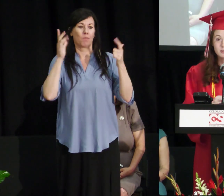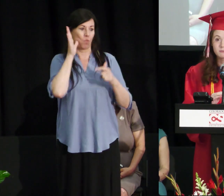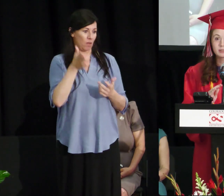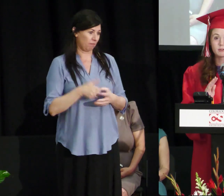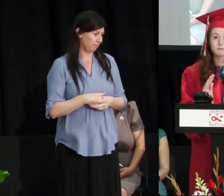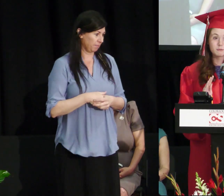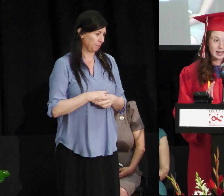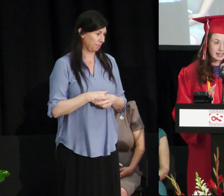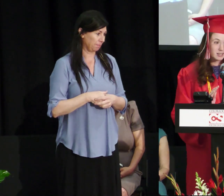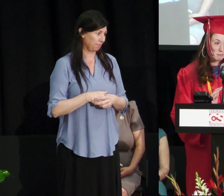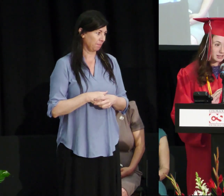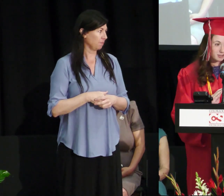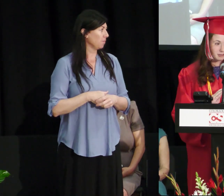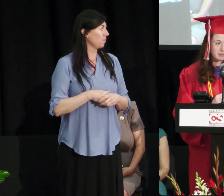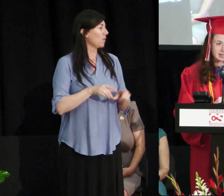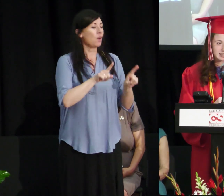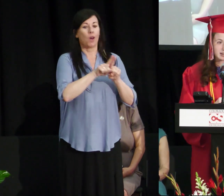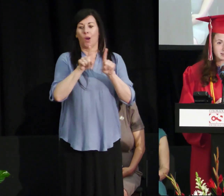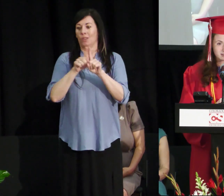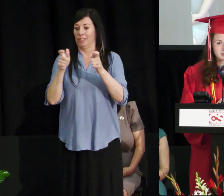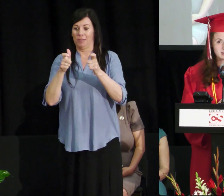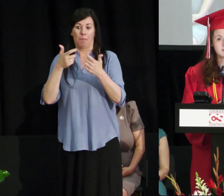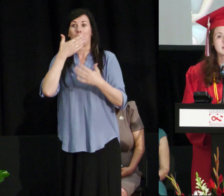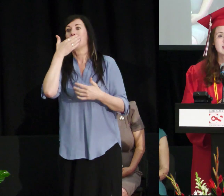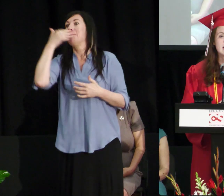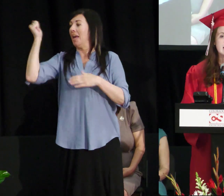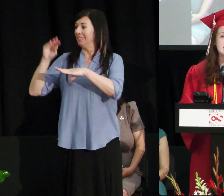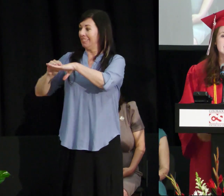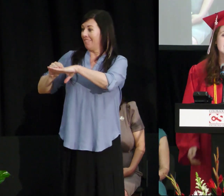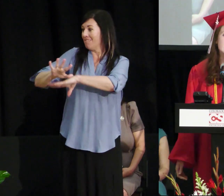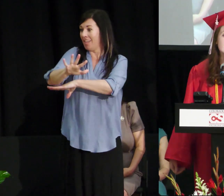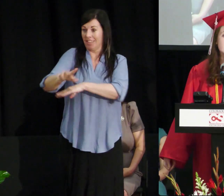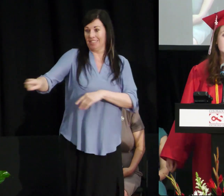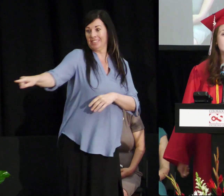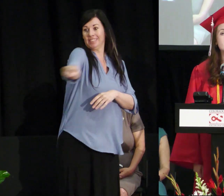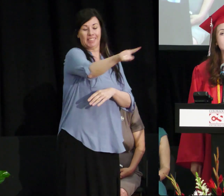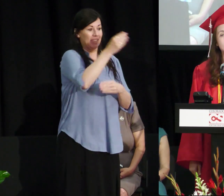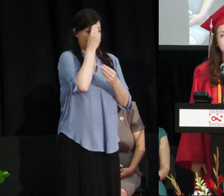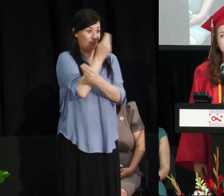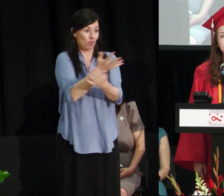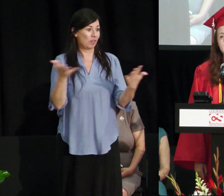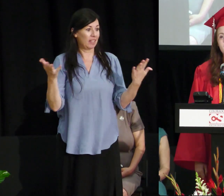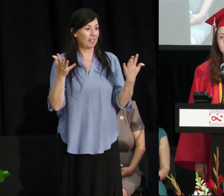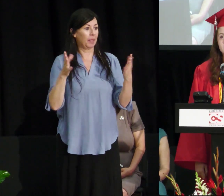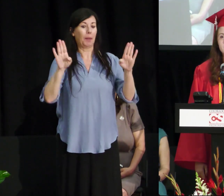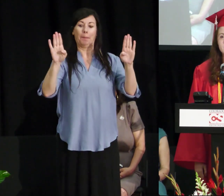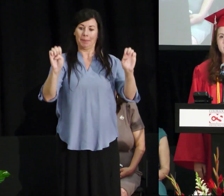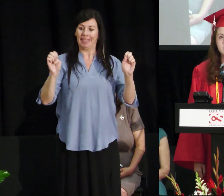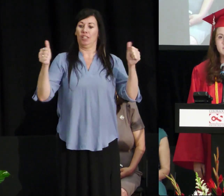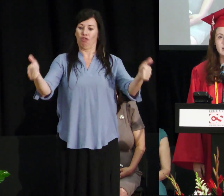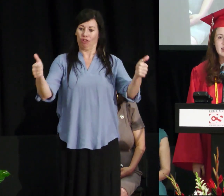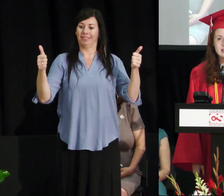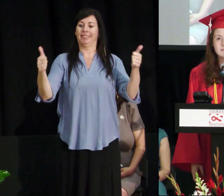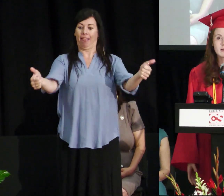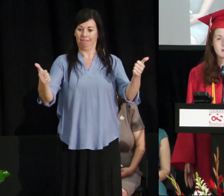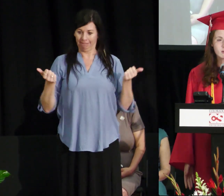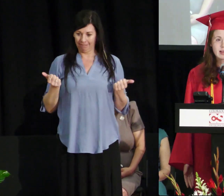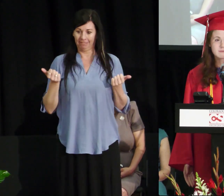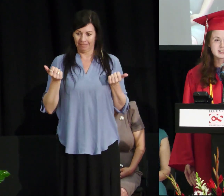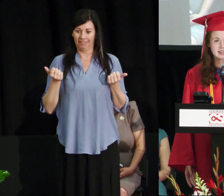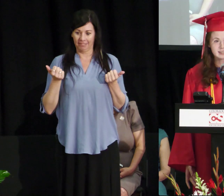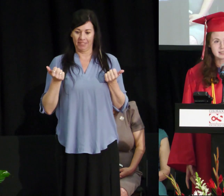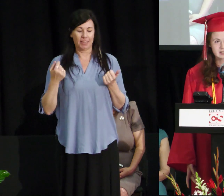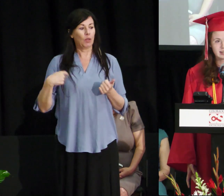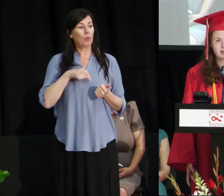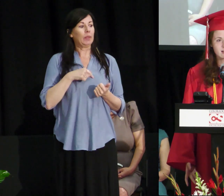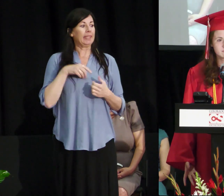Also, the greatest piece of advice I could give to you is to just be yourself. I think we all